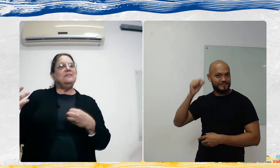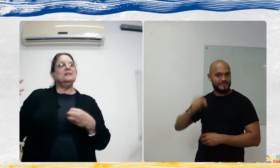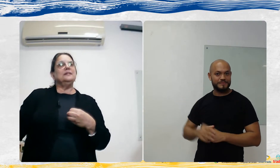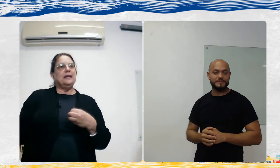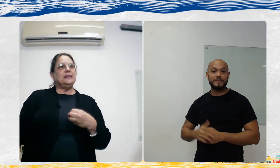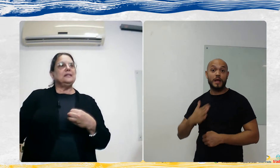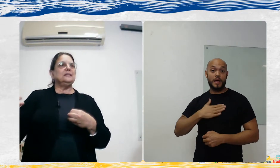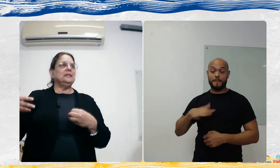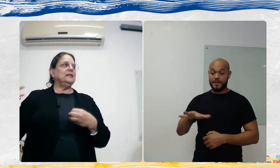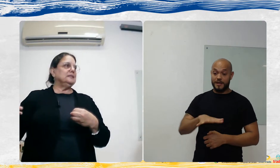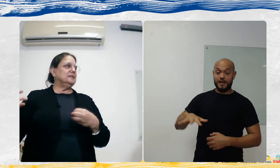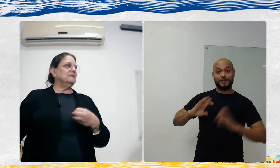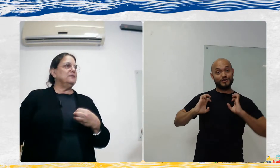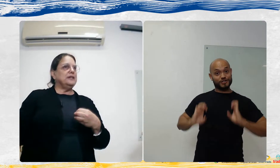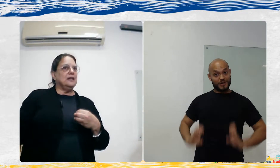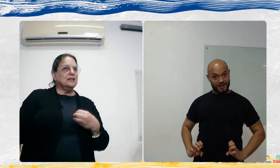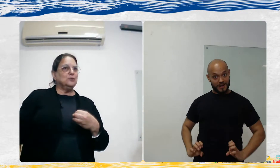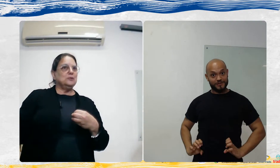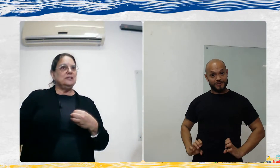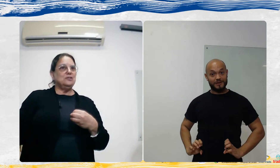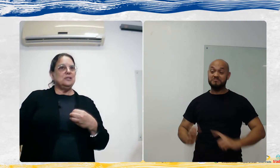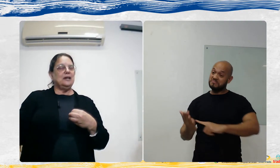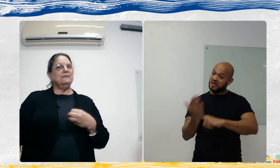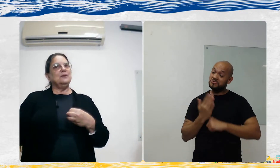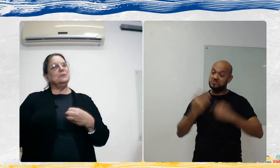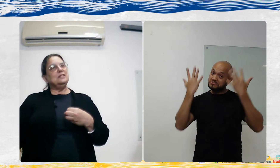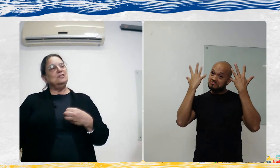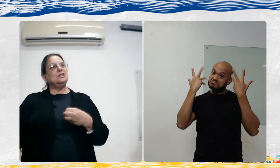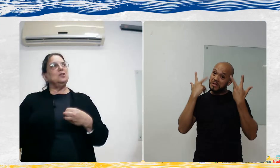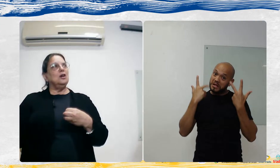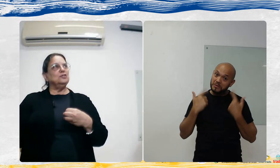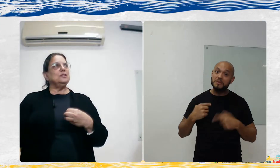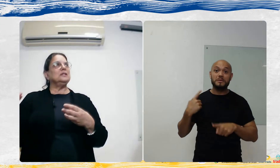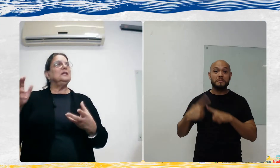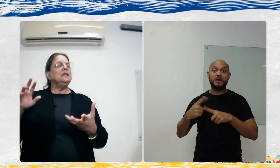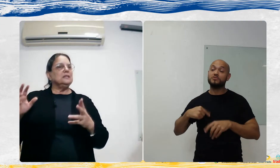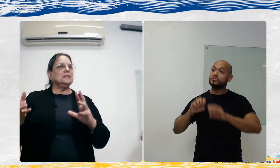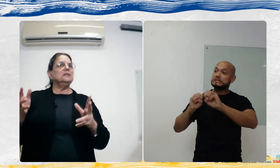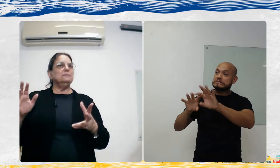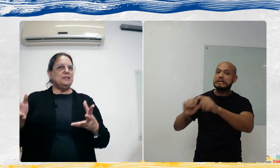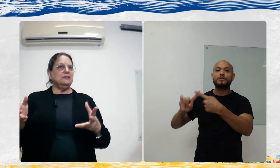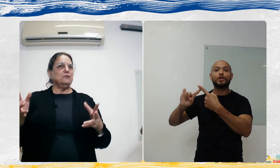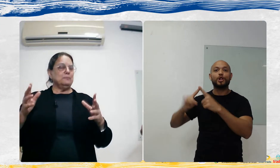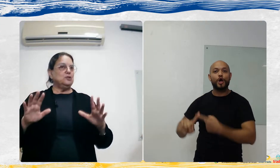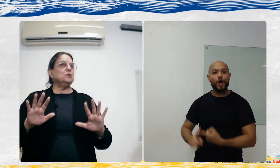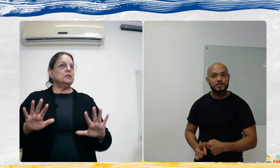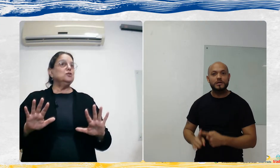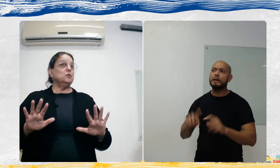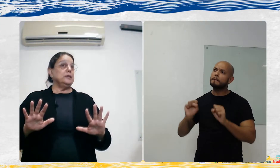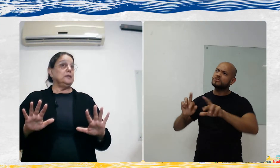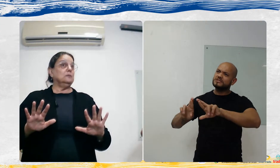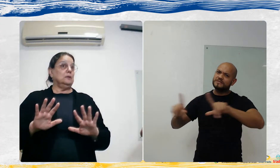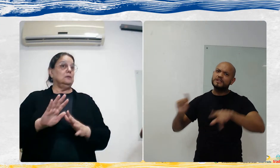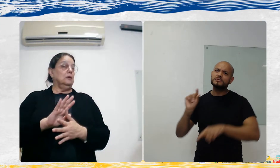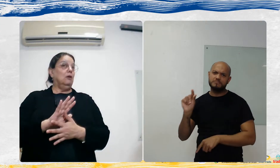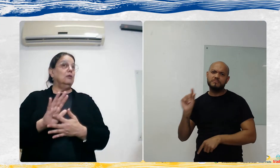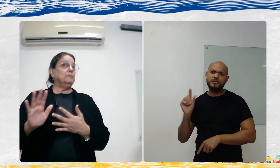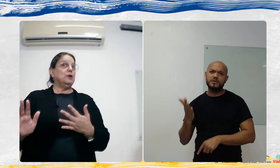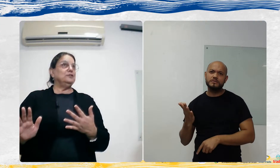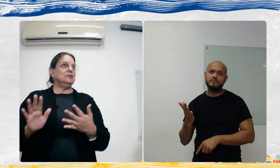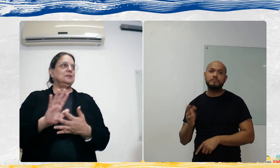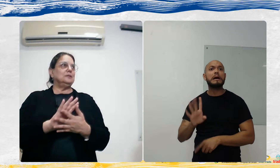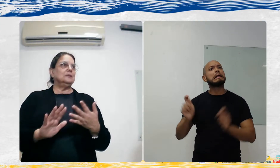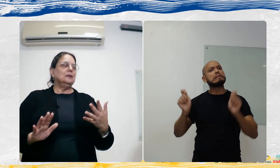my field, ethics, it lends itself very naturally to that. If I were teaching logic, it's a little bit different, but you can do it in all